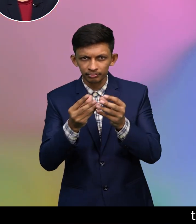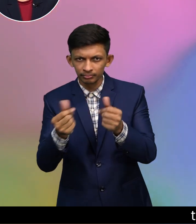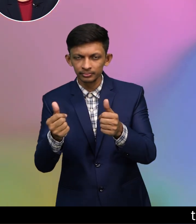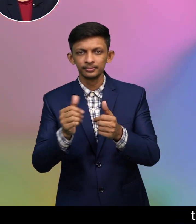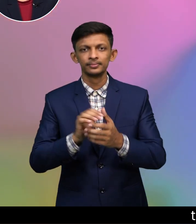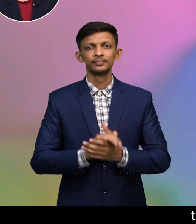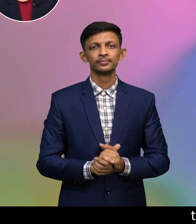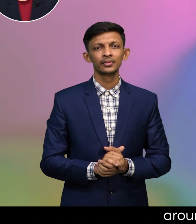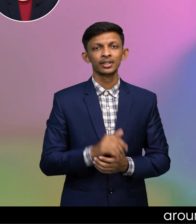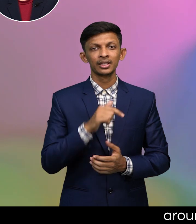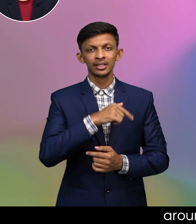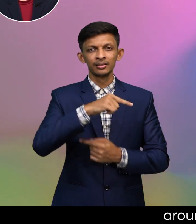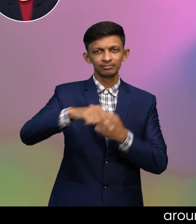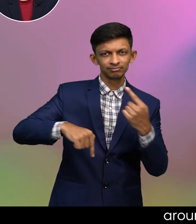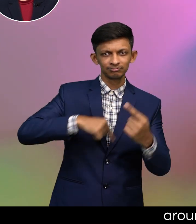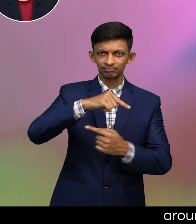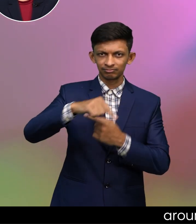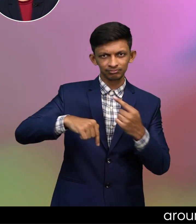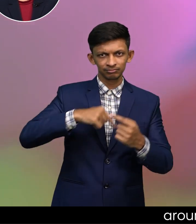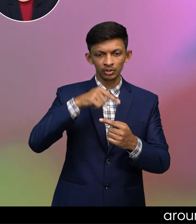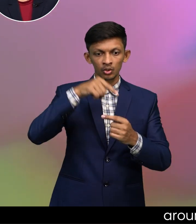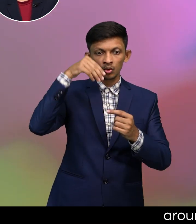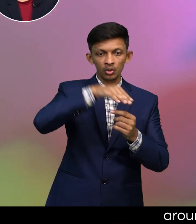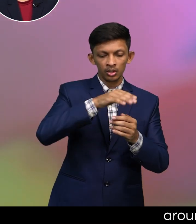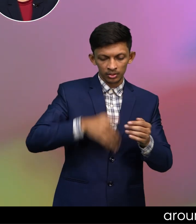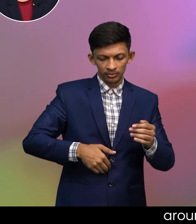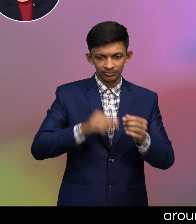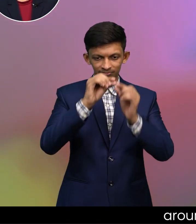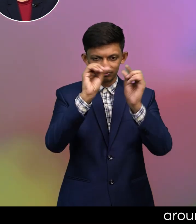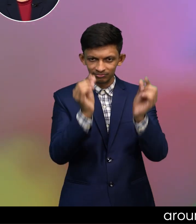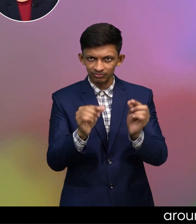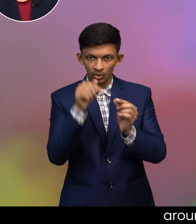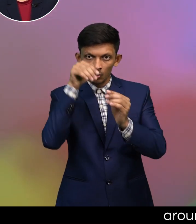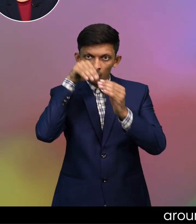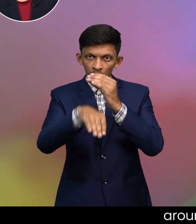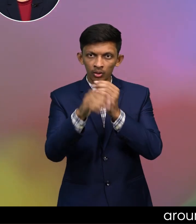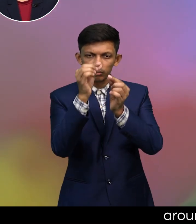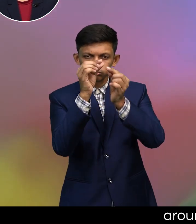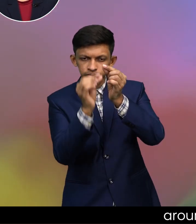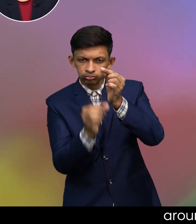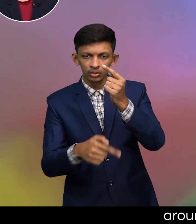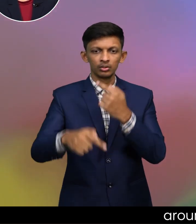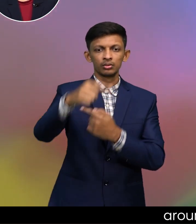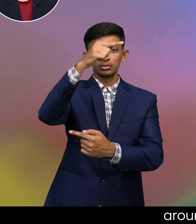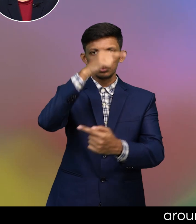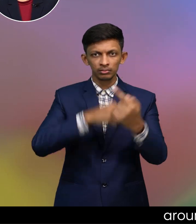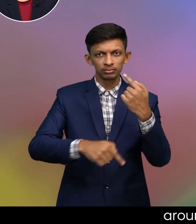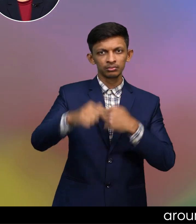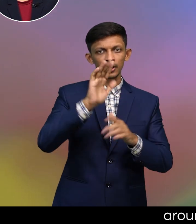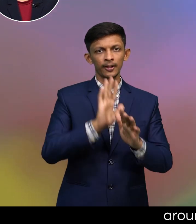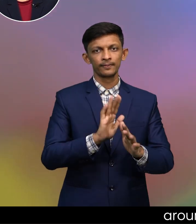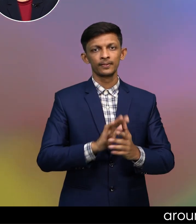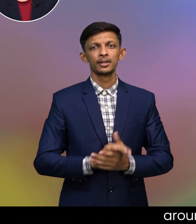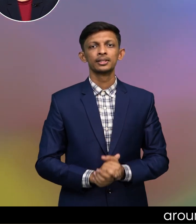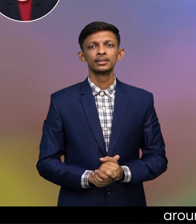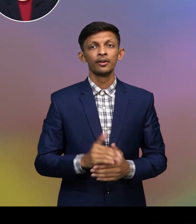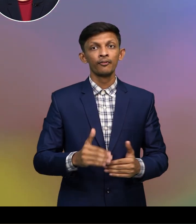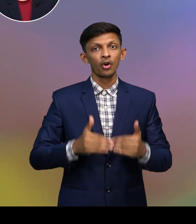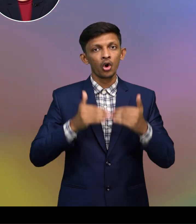Nearly 75% of the water content of nephric filtrate is reabsorbed in the region